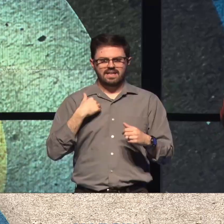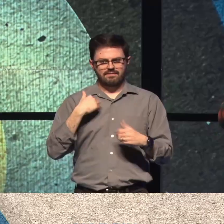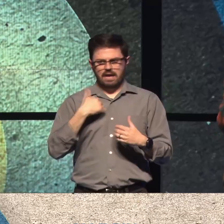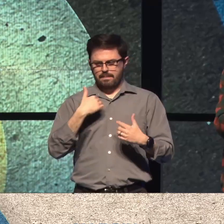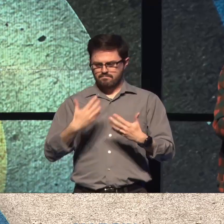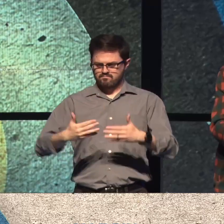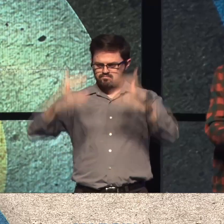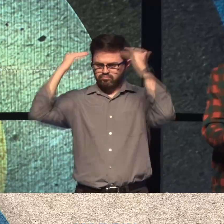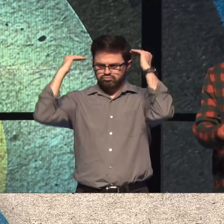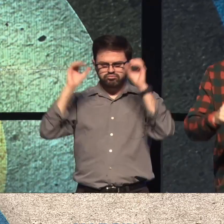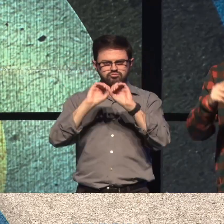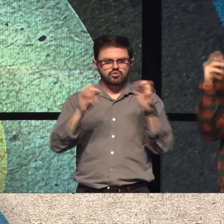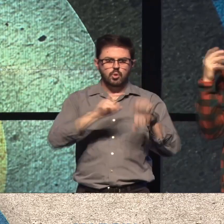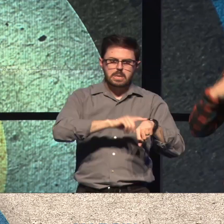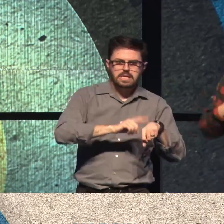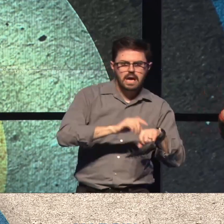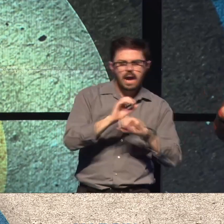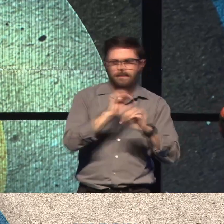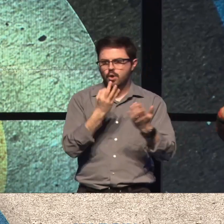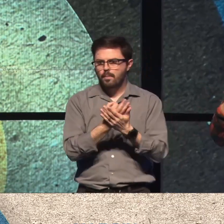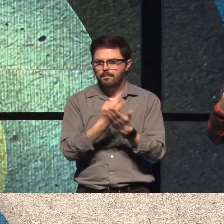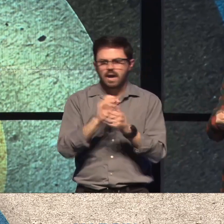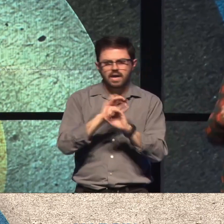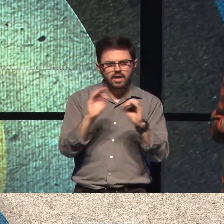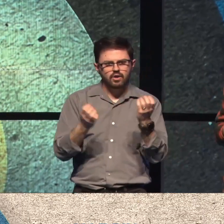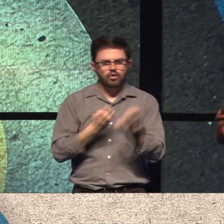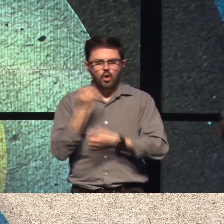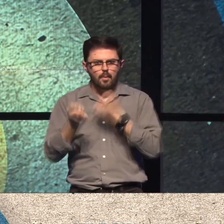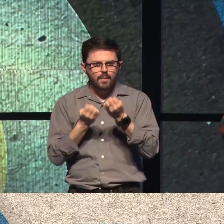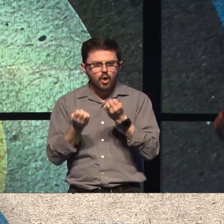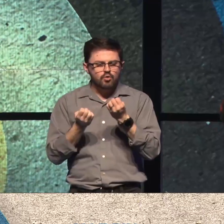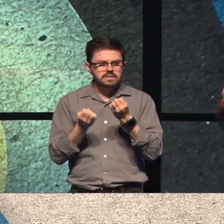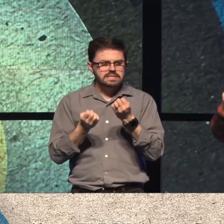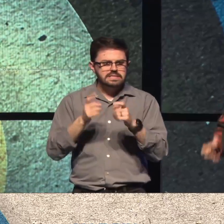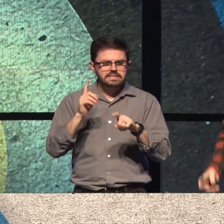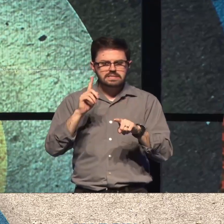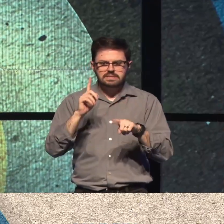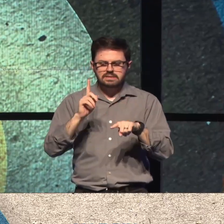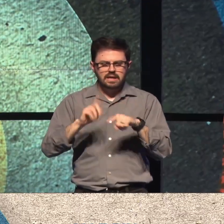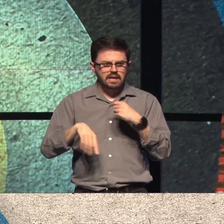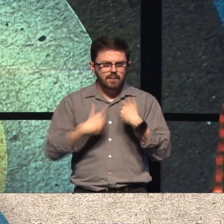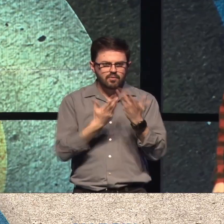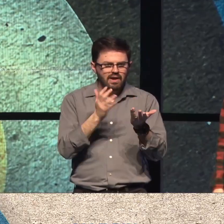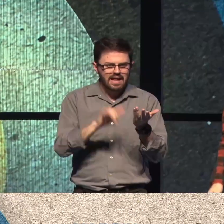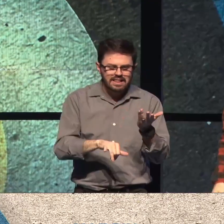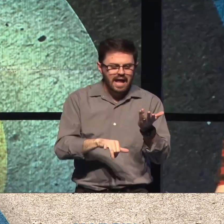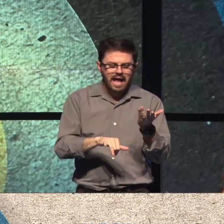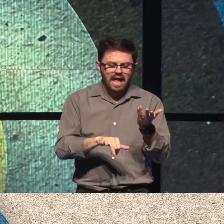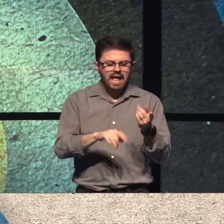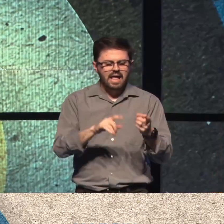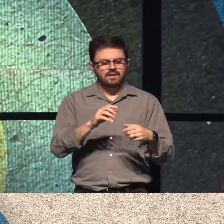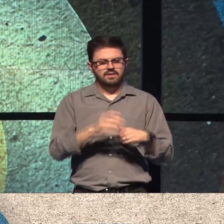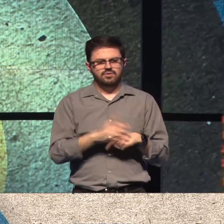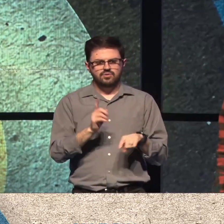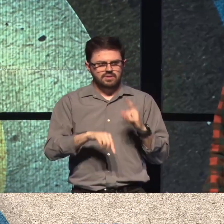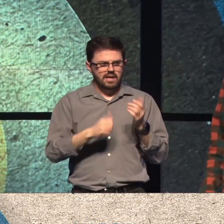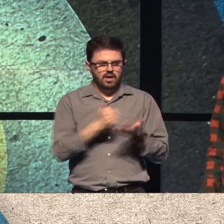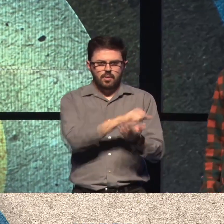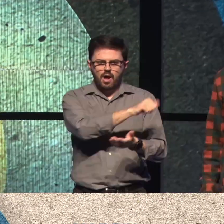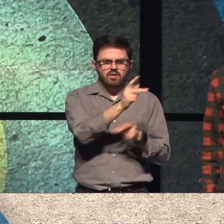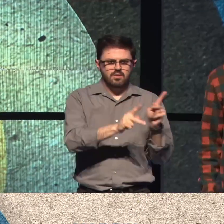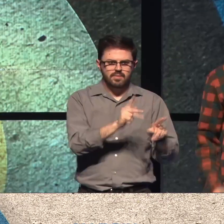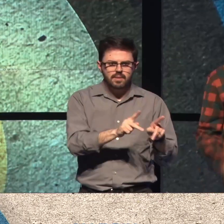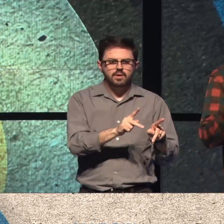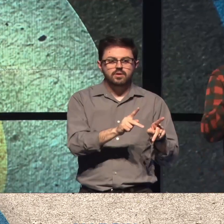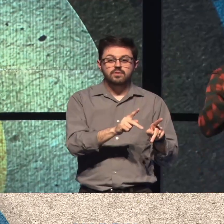if you have no time to share, if you have no emotional energy to share, and if you have no finances to share. It's impossible to do.